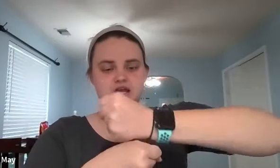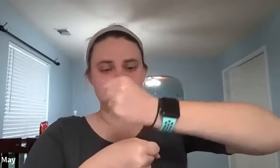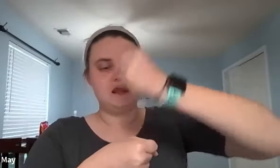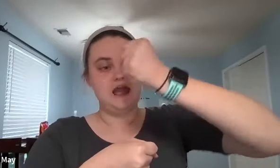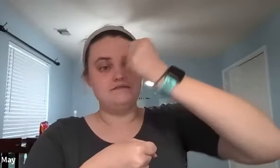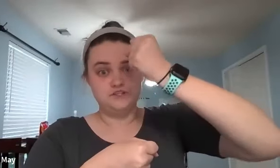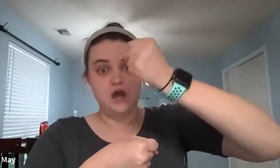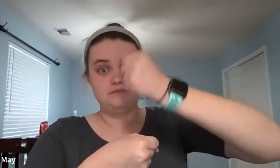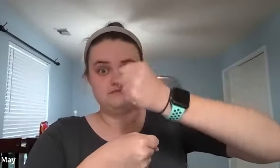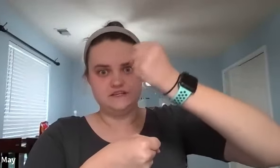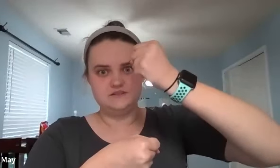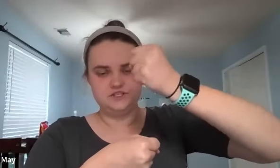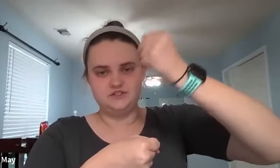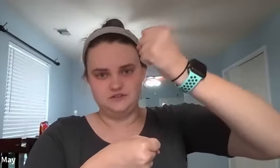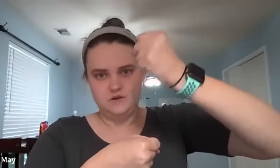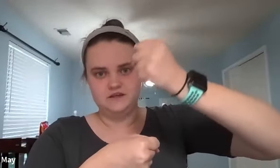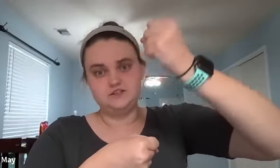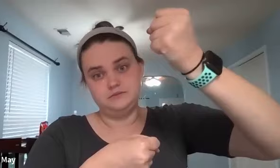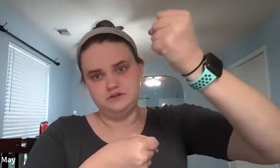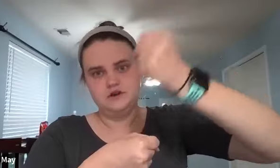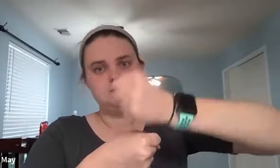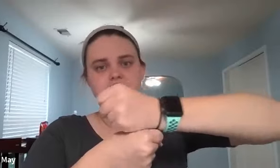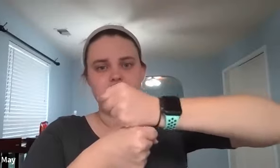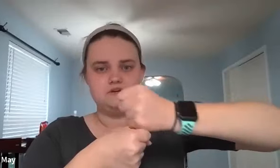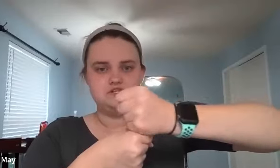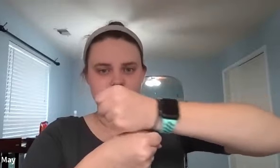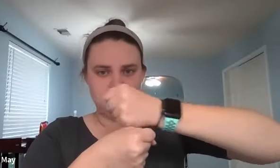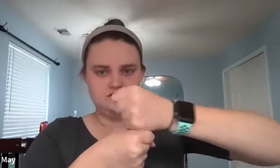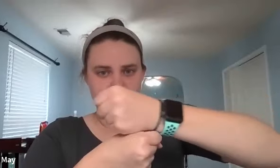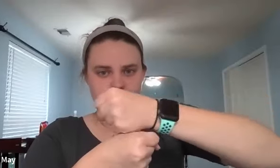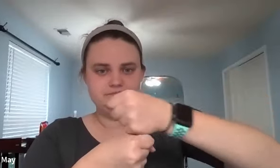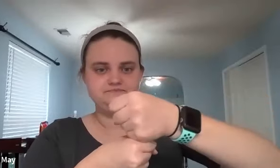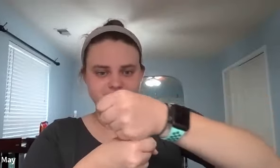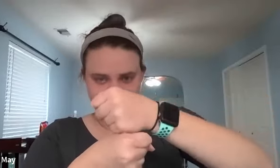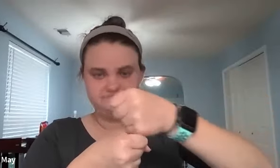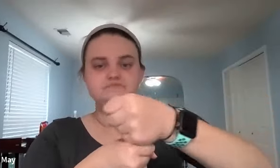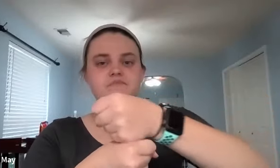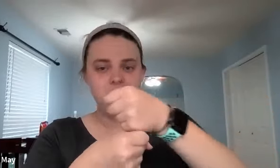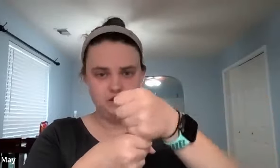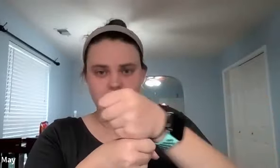you're going to have your top fist, which is your dominant, should be your dominant, go in a circle on top. Coffee.